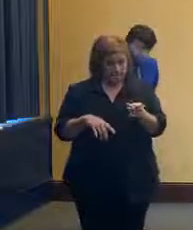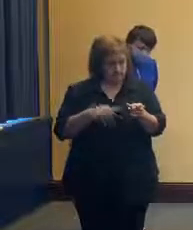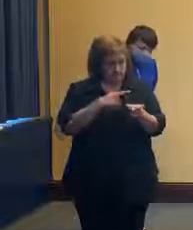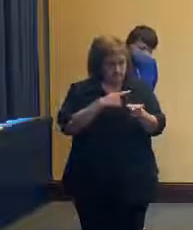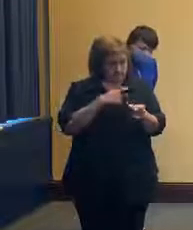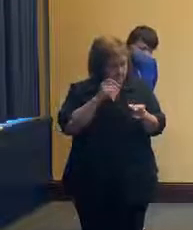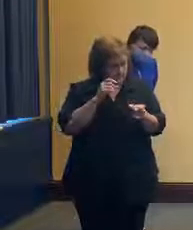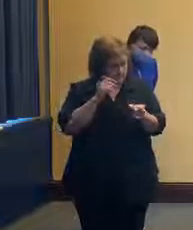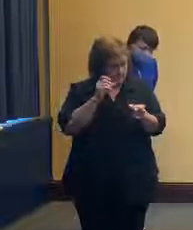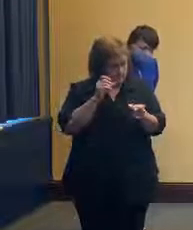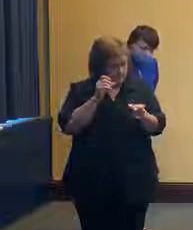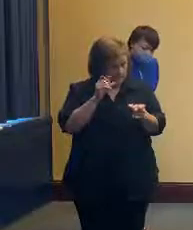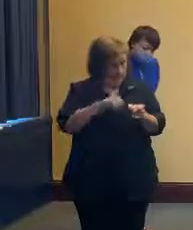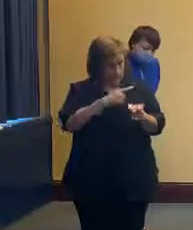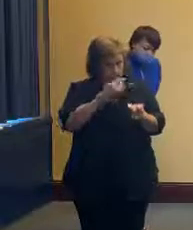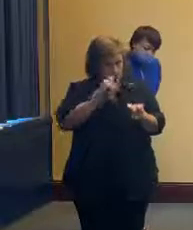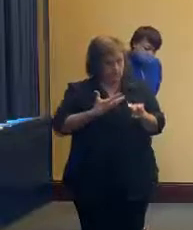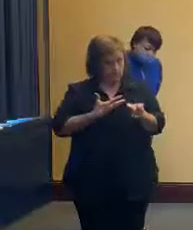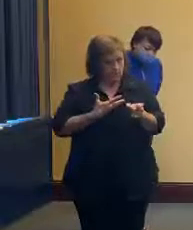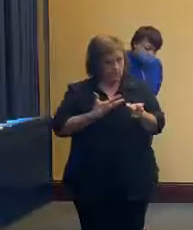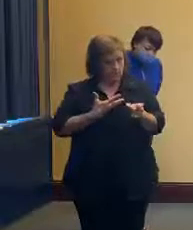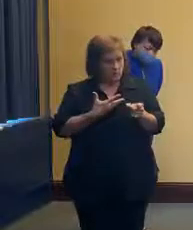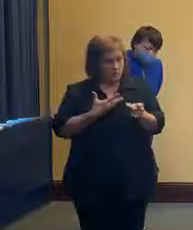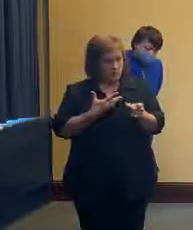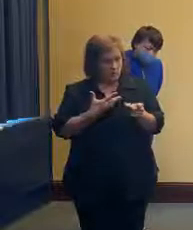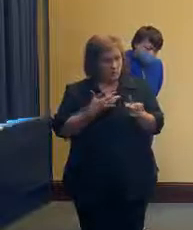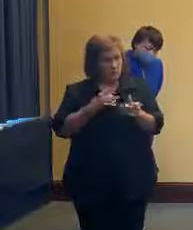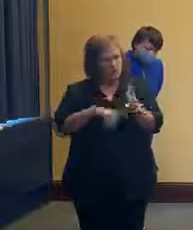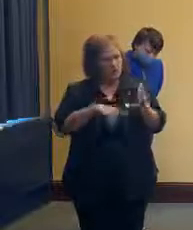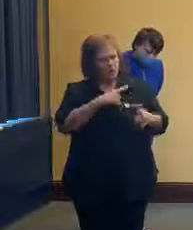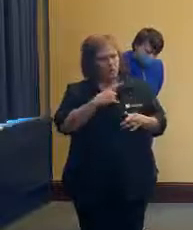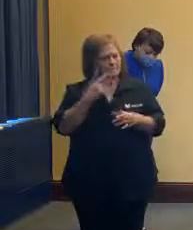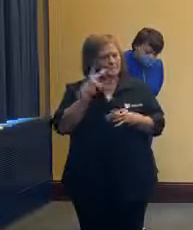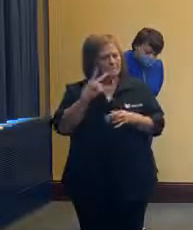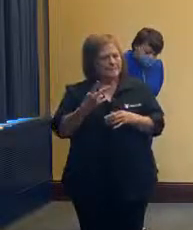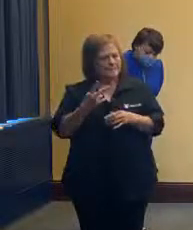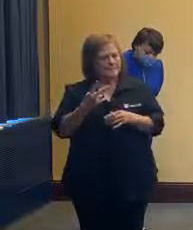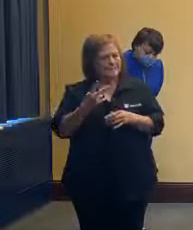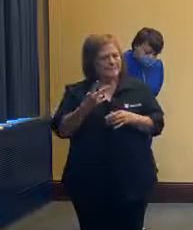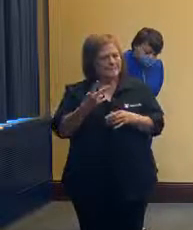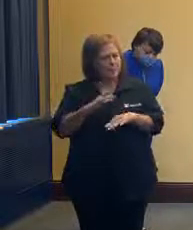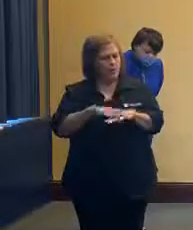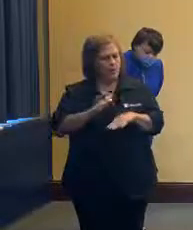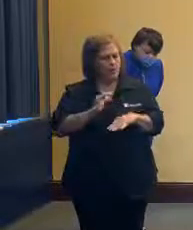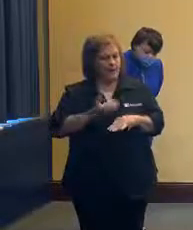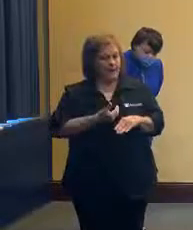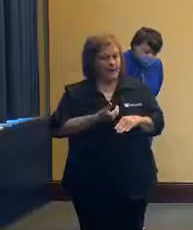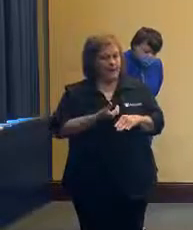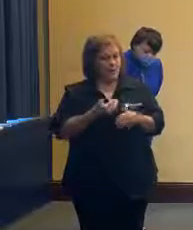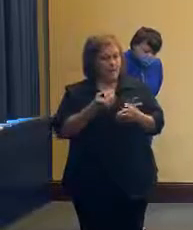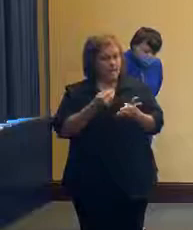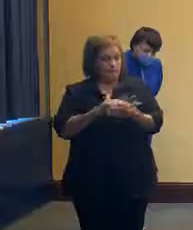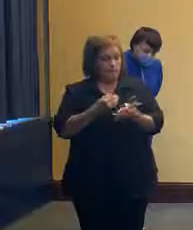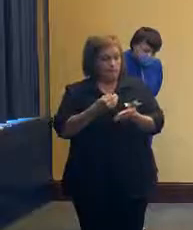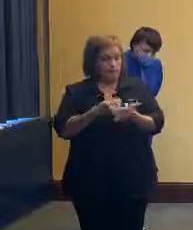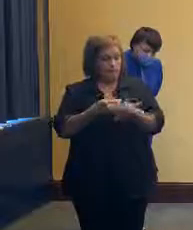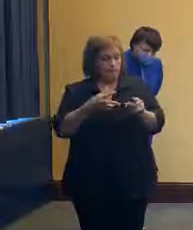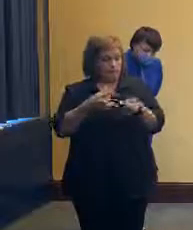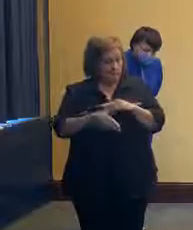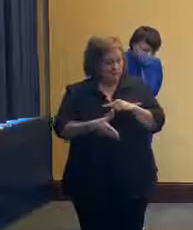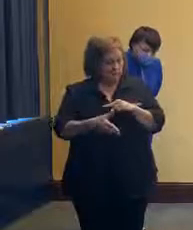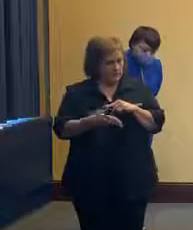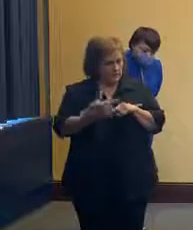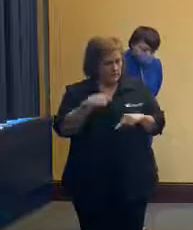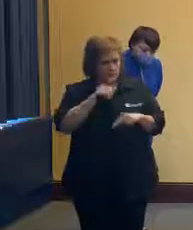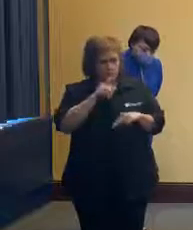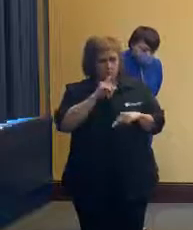wondering if you could give us some of what you're seeing on these department budget reduction plans as they've been rolling in. I'm